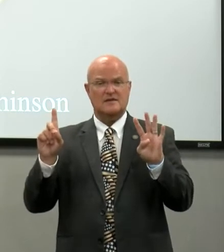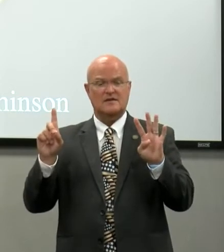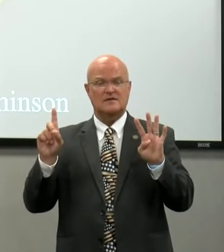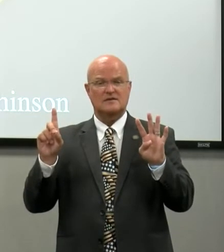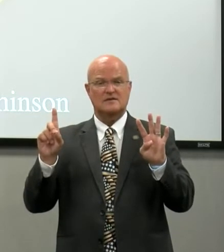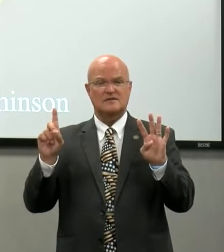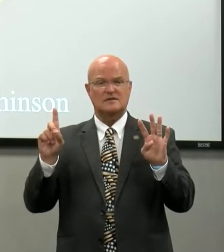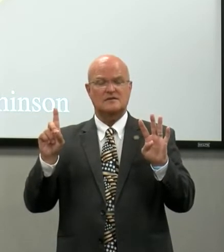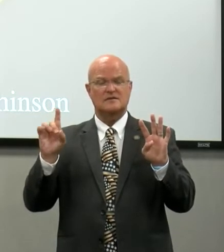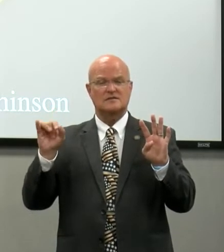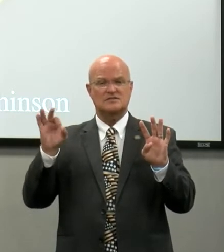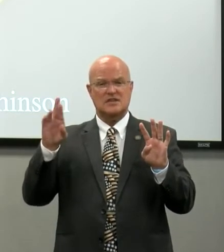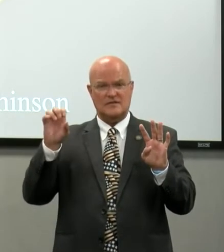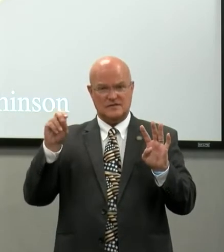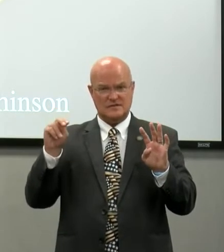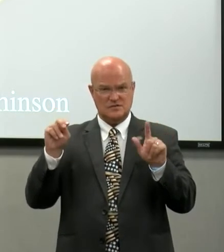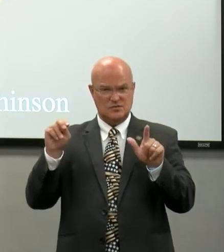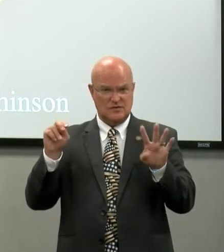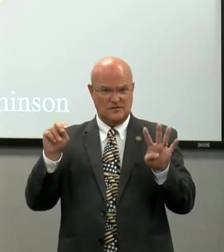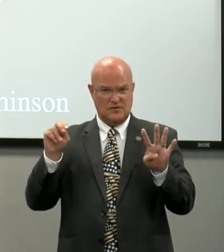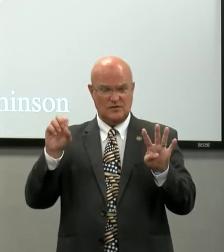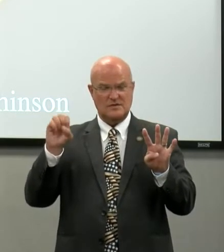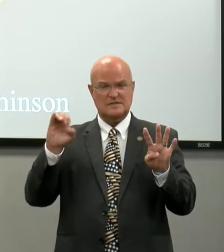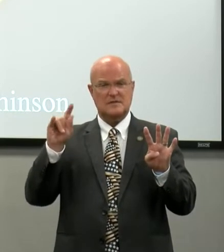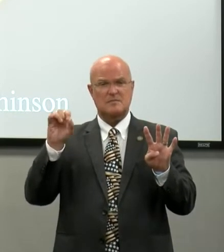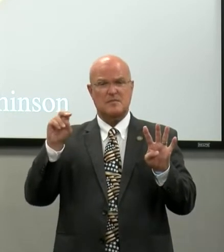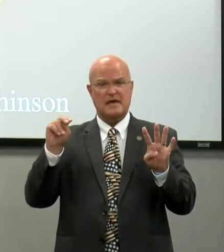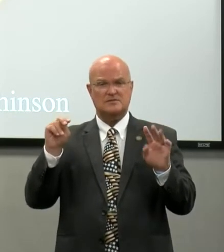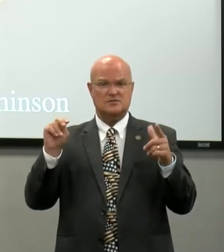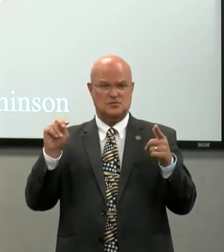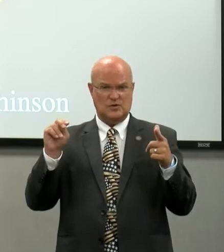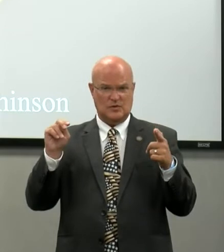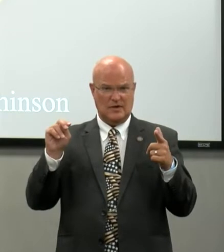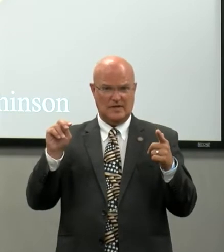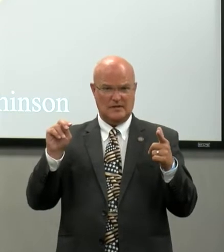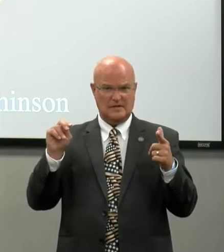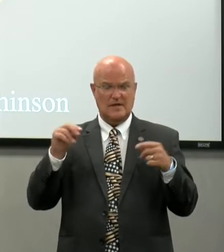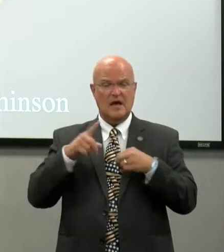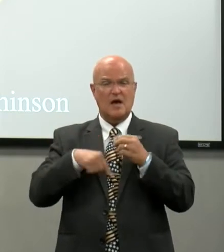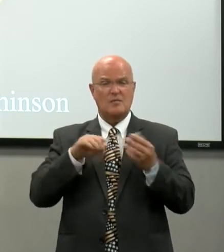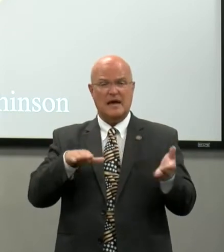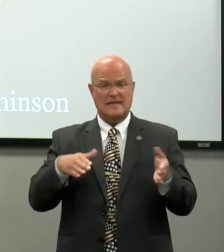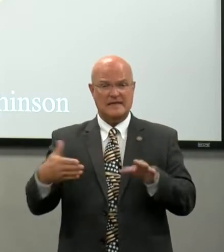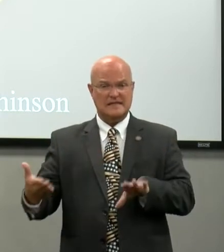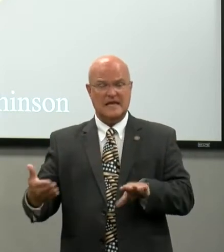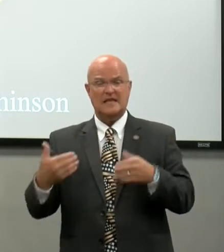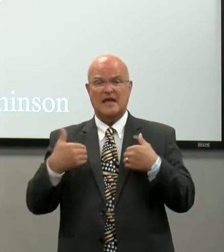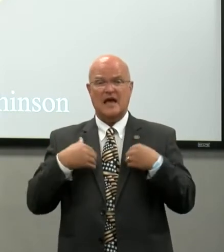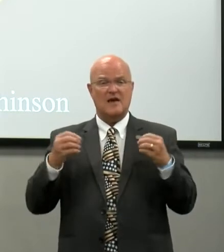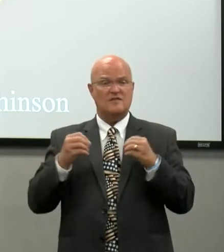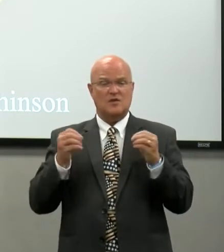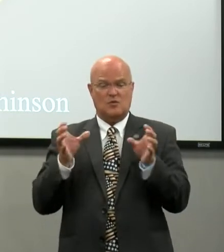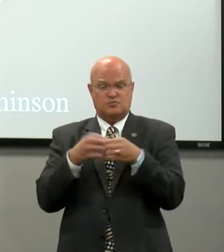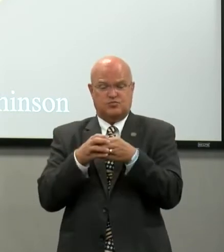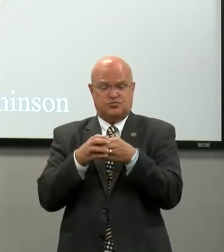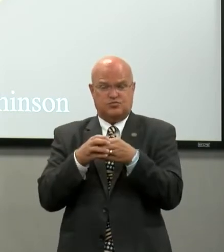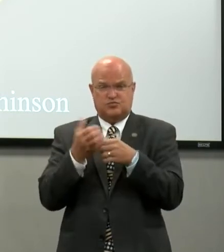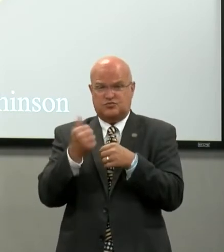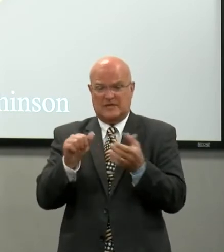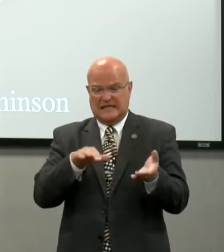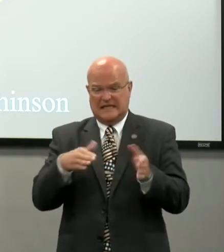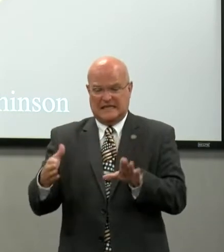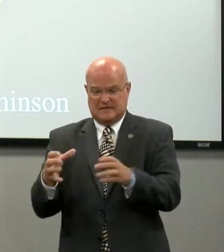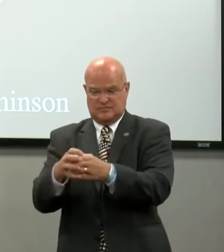fourth. Jefferson, 24, and Sebastian, 21. With regard to the deaths, we have no clustering of any